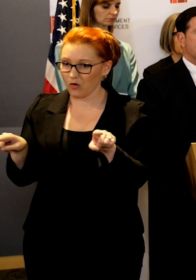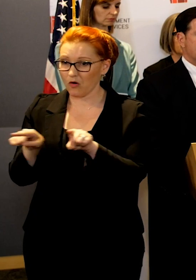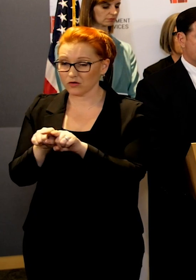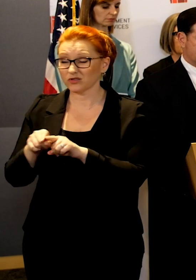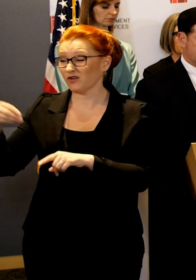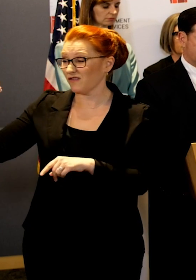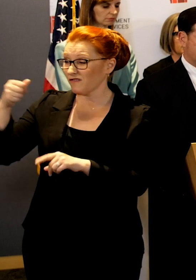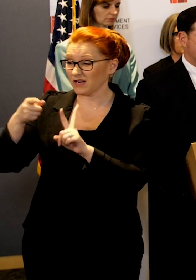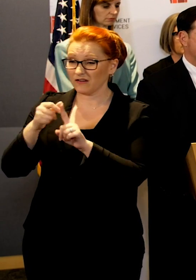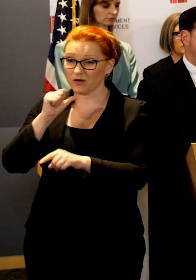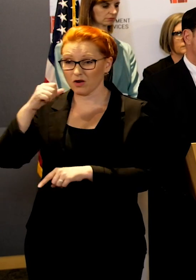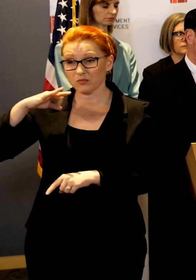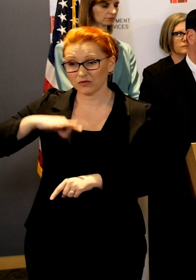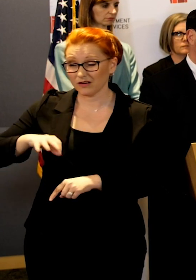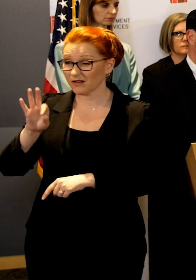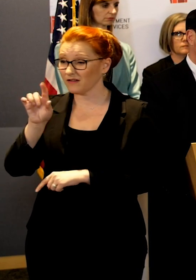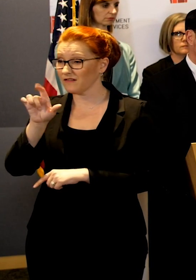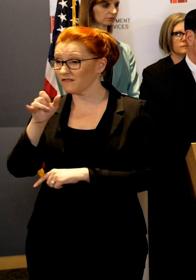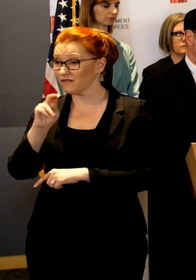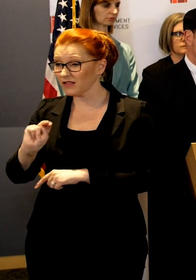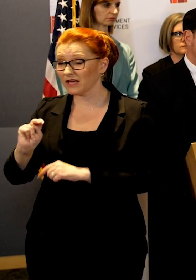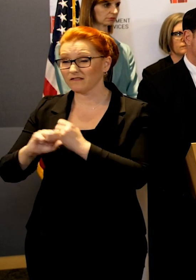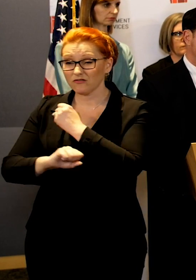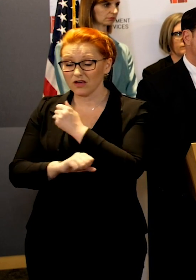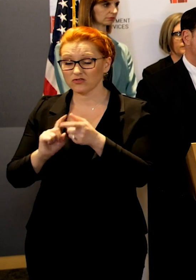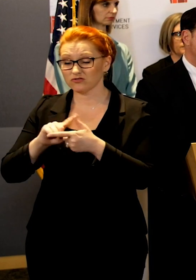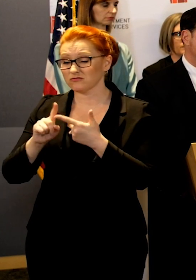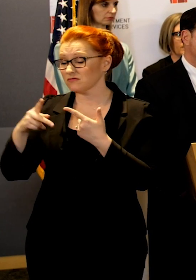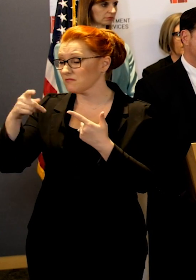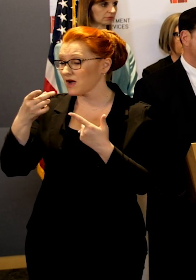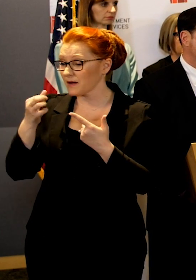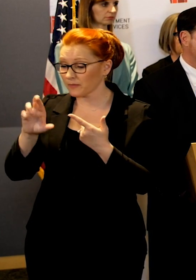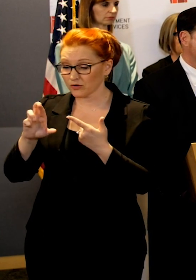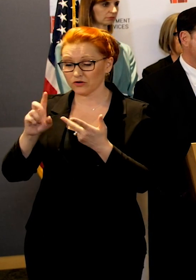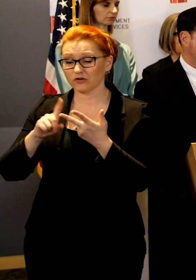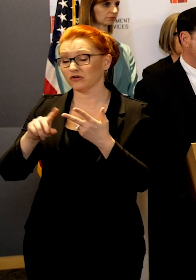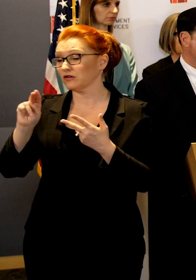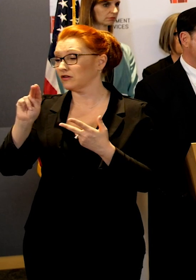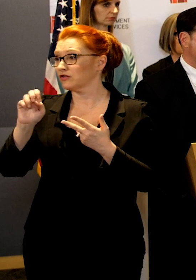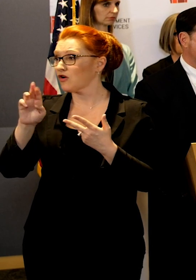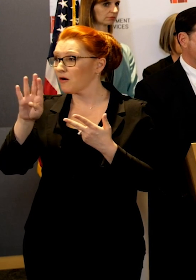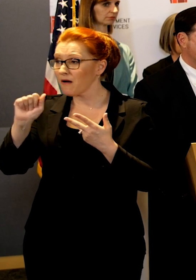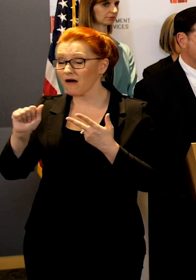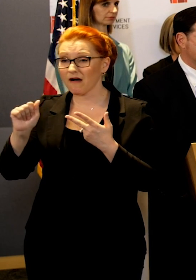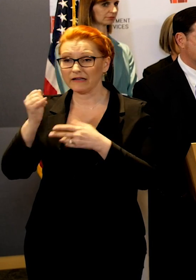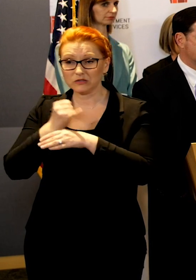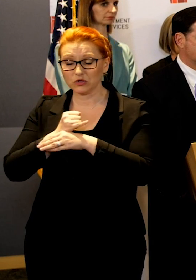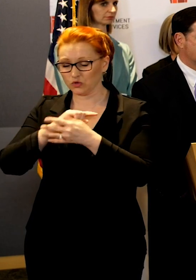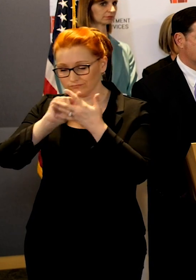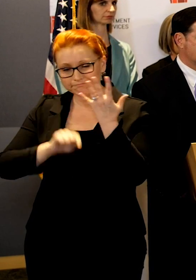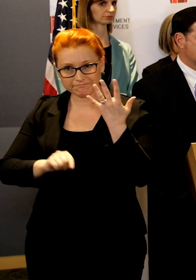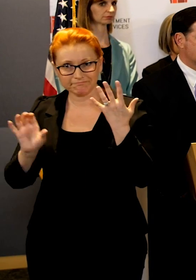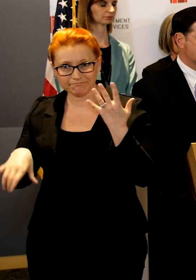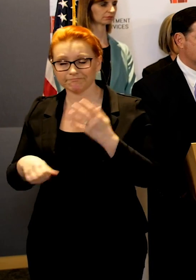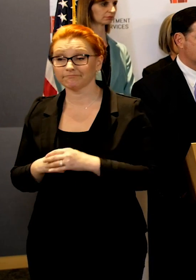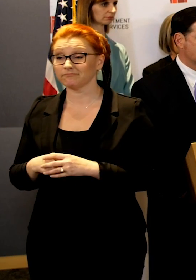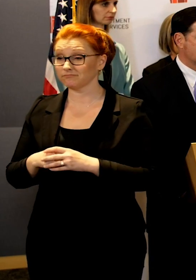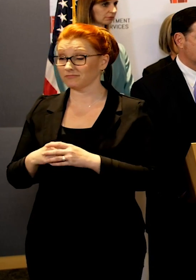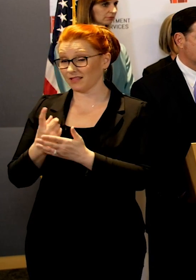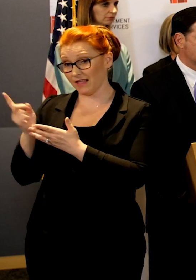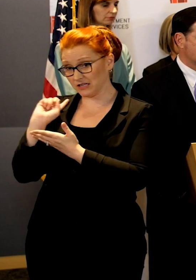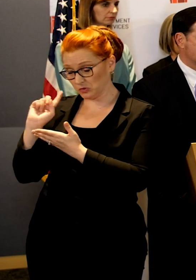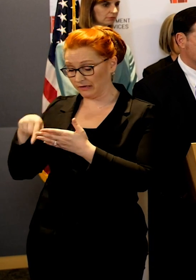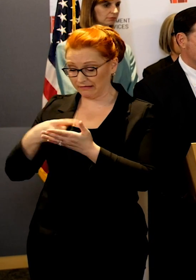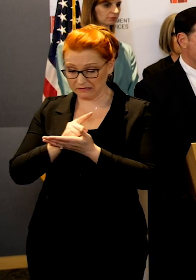from nonprofits, Flynn Foundation, Piper, the NARBA Institute as well. Last week and this week we've